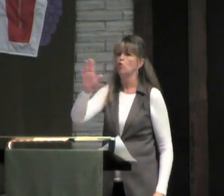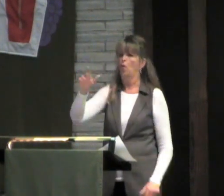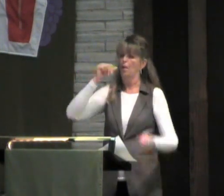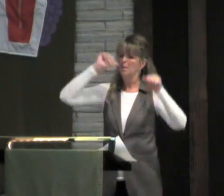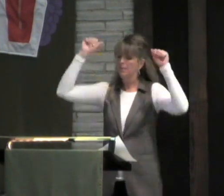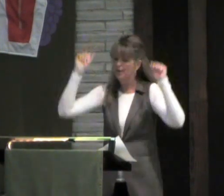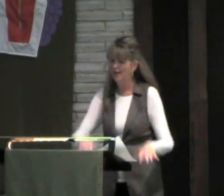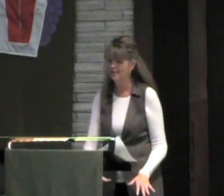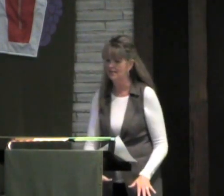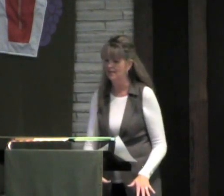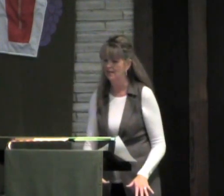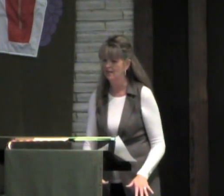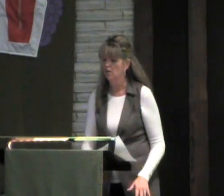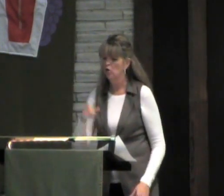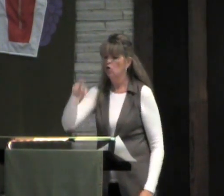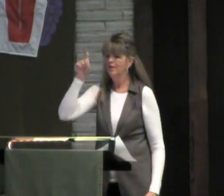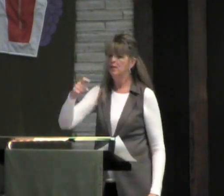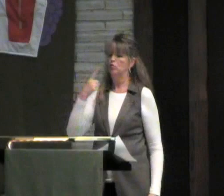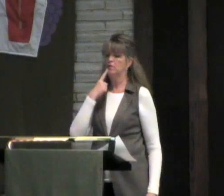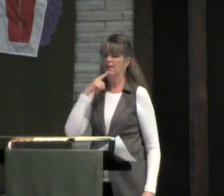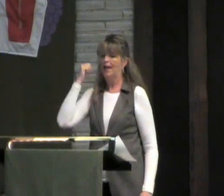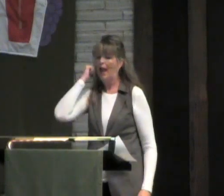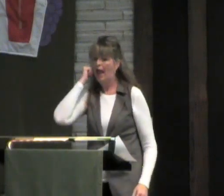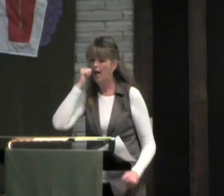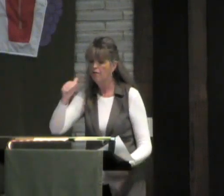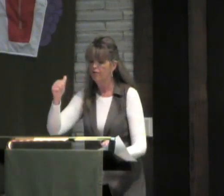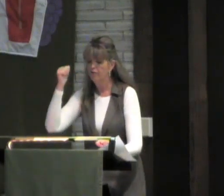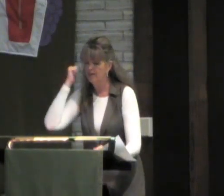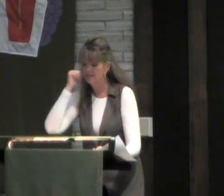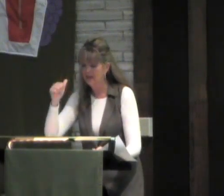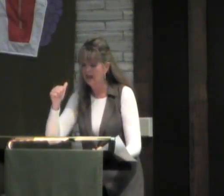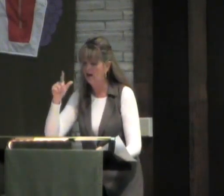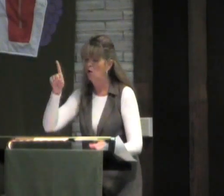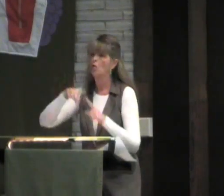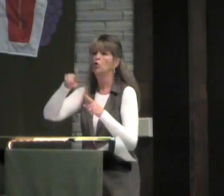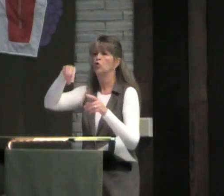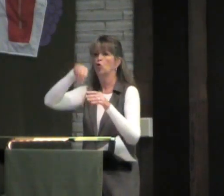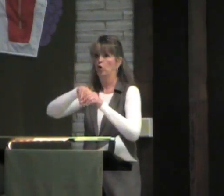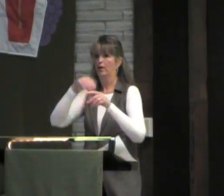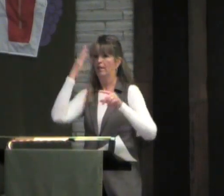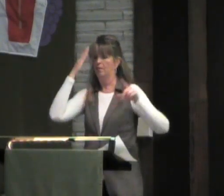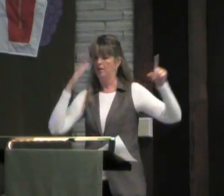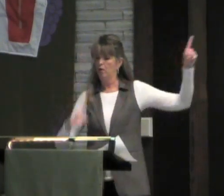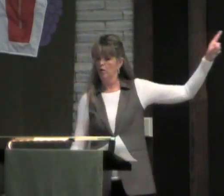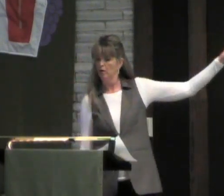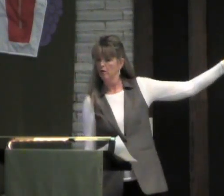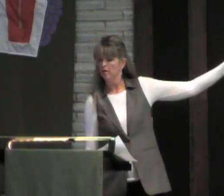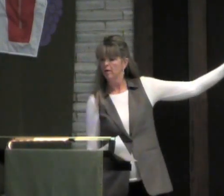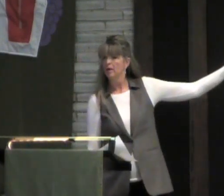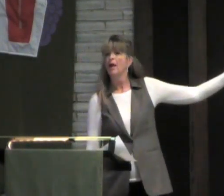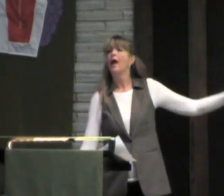You need to look for your blessings. You need to say every day, when you look in the